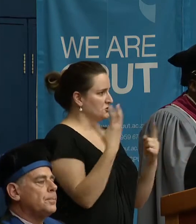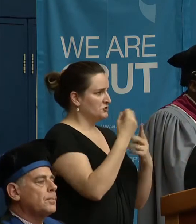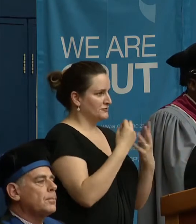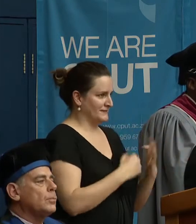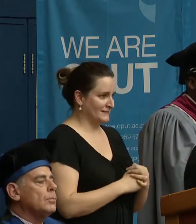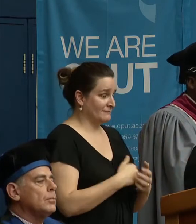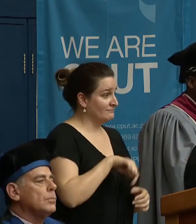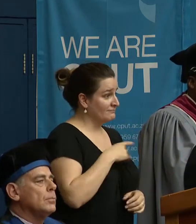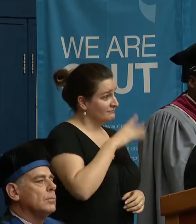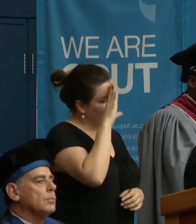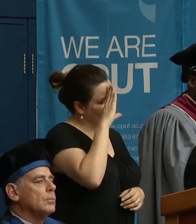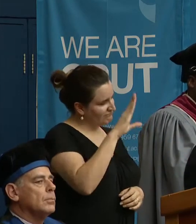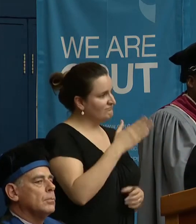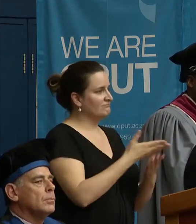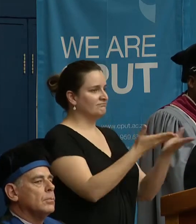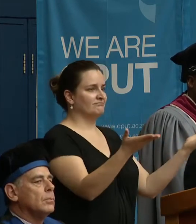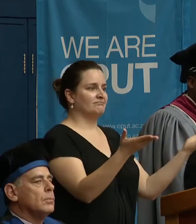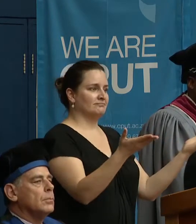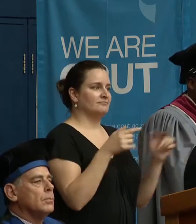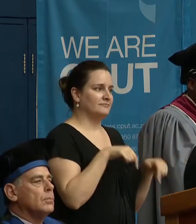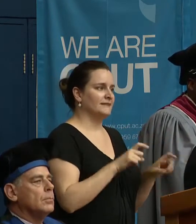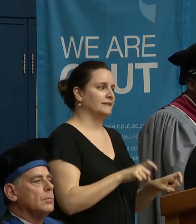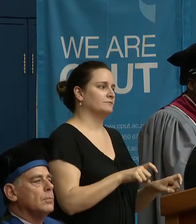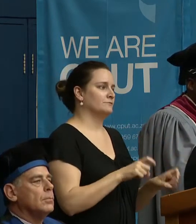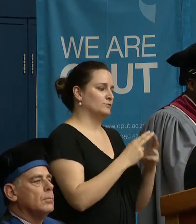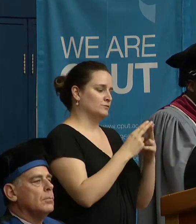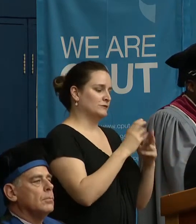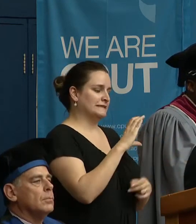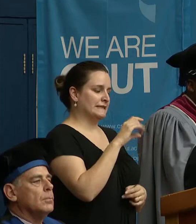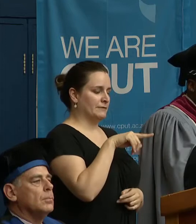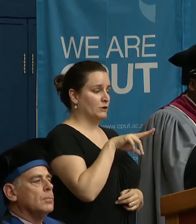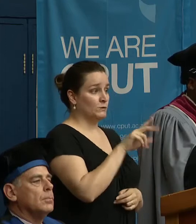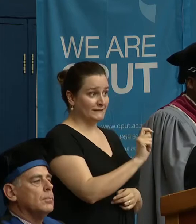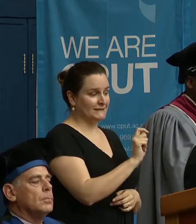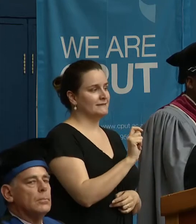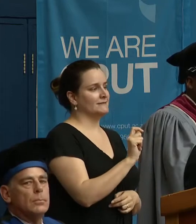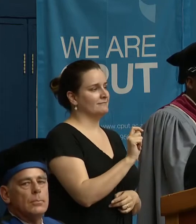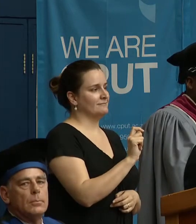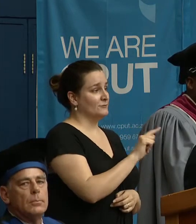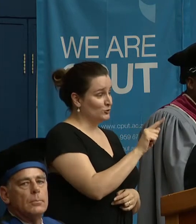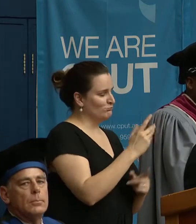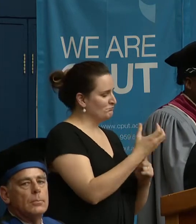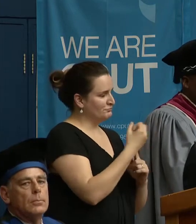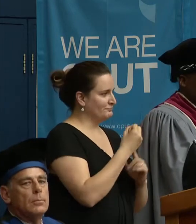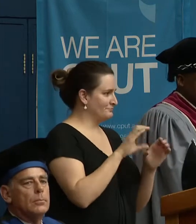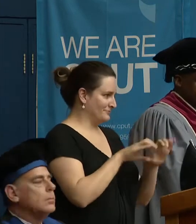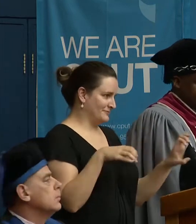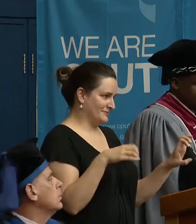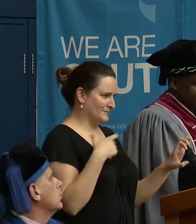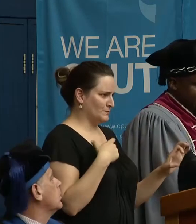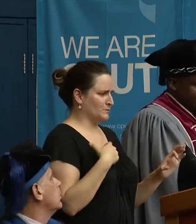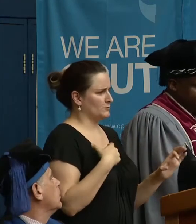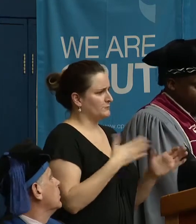We salute you as graduates of the Cape Peninsula University of Technology and wish you continued